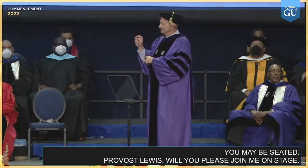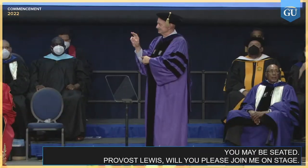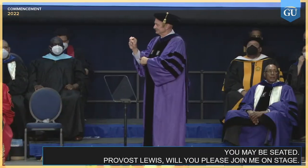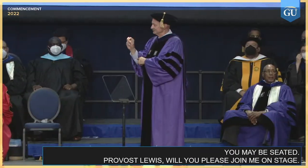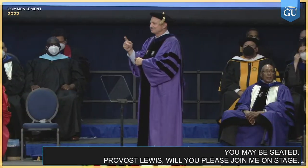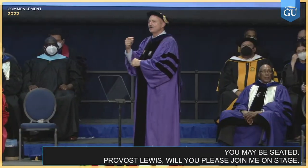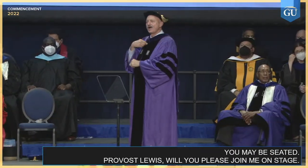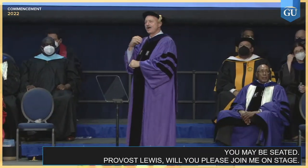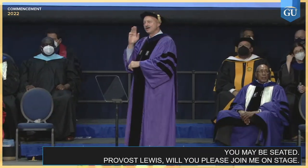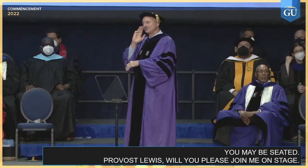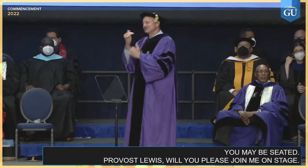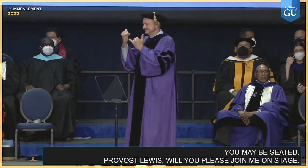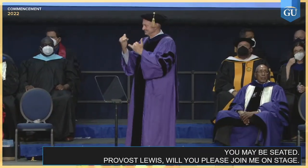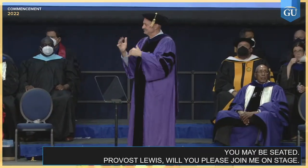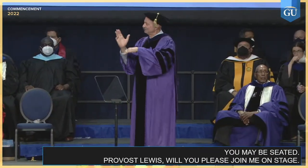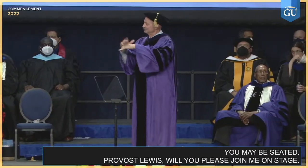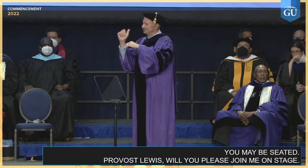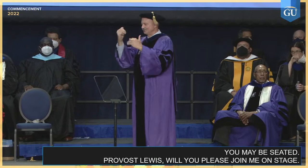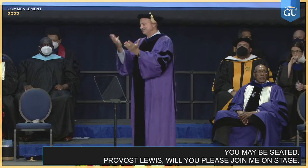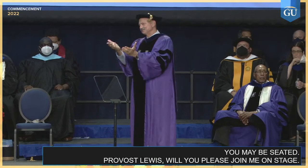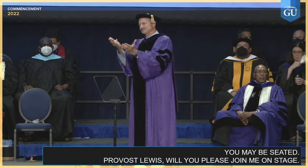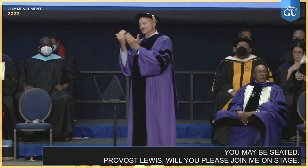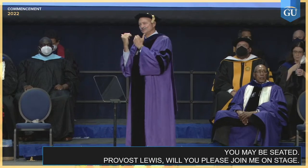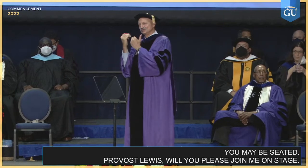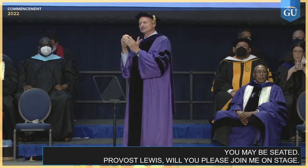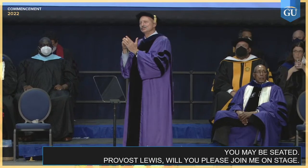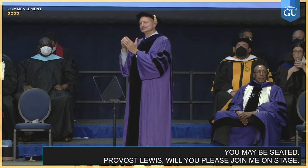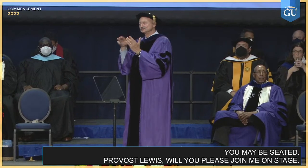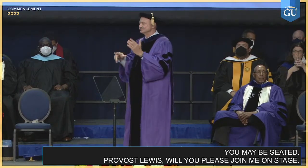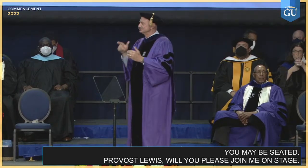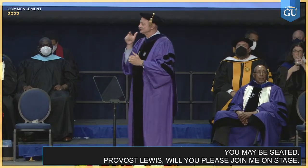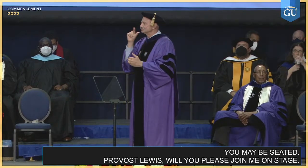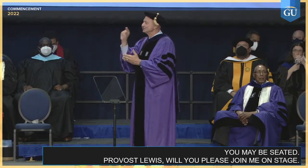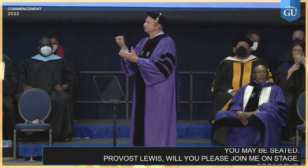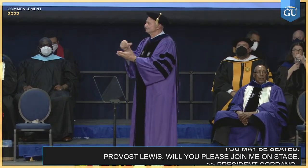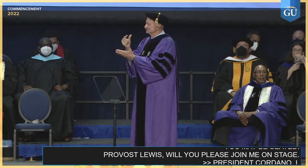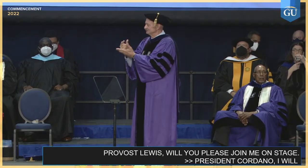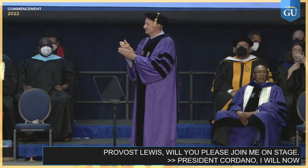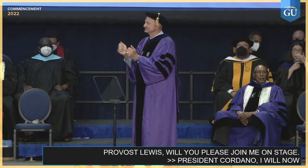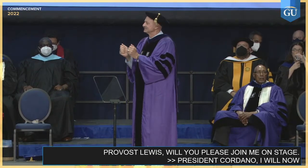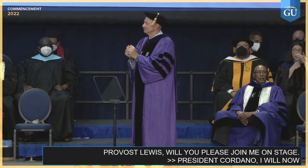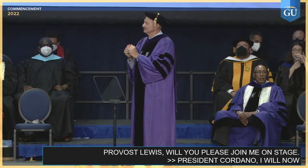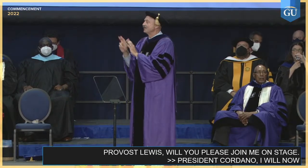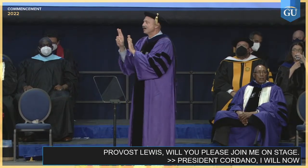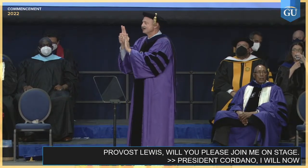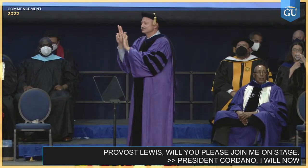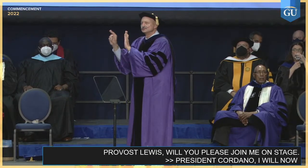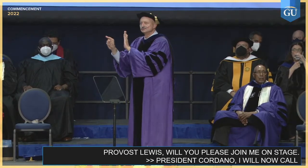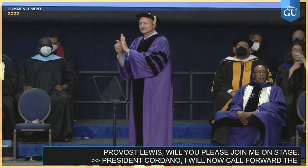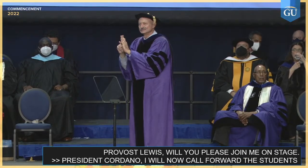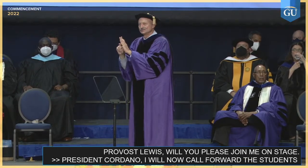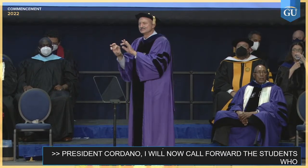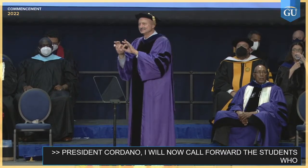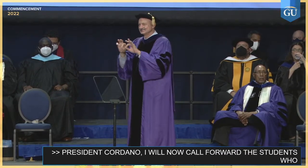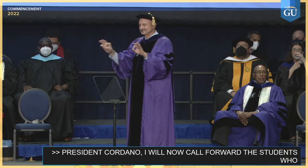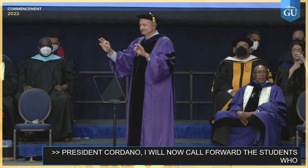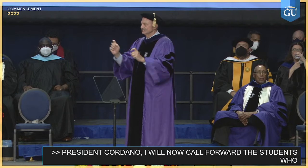President Cordano, I will now call forward the students who are graduating with an undergraduate